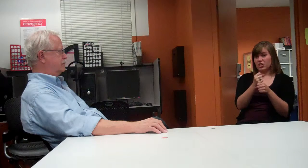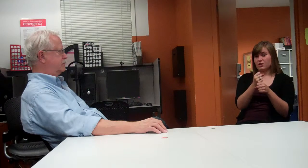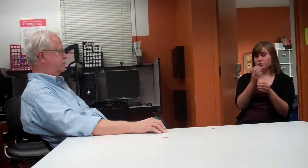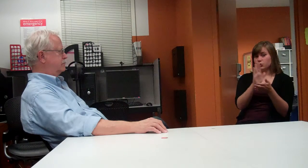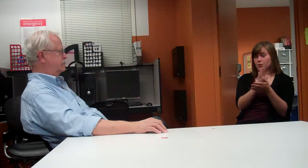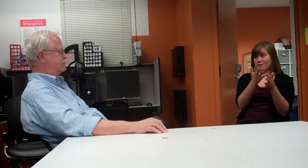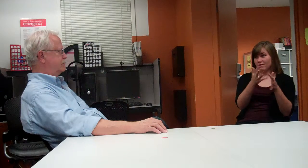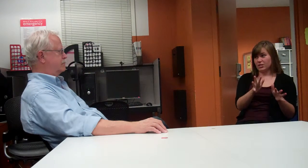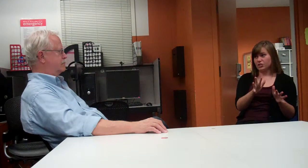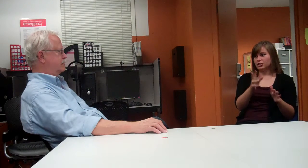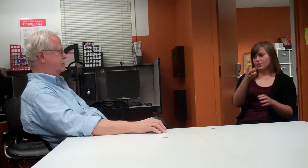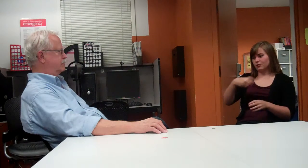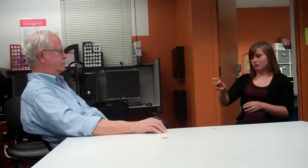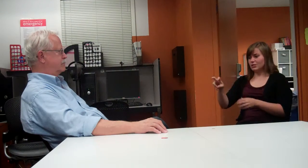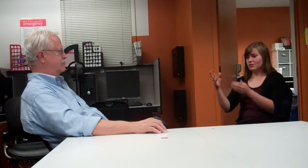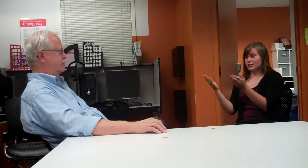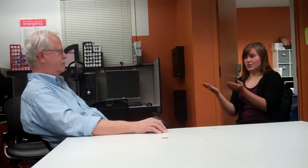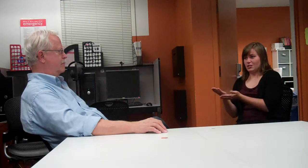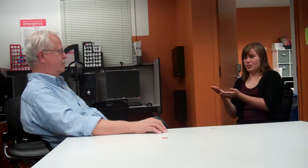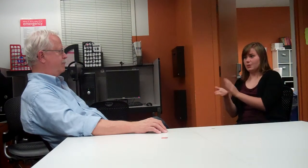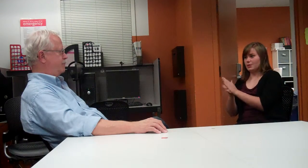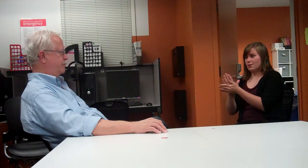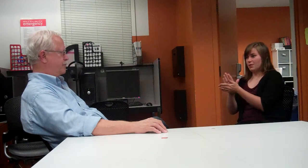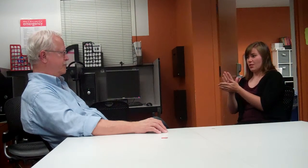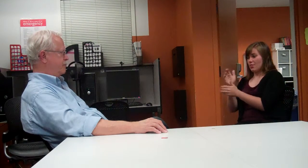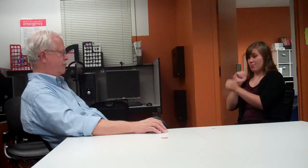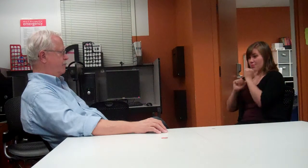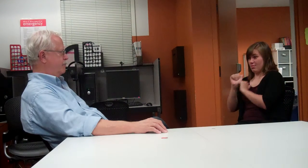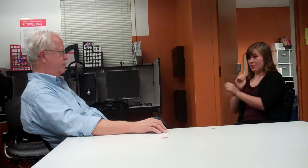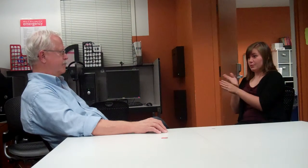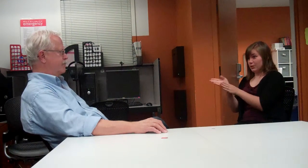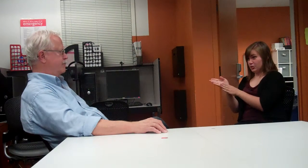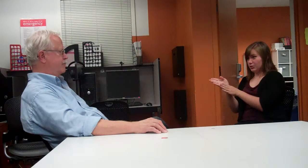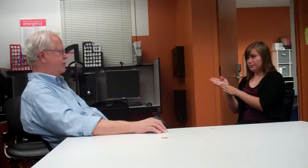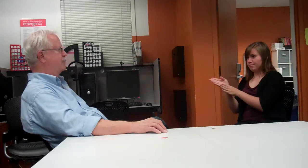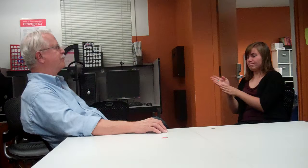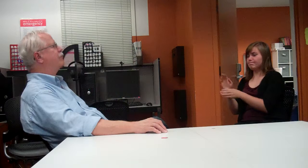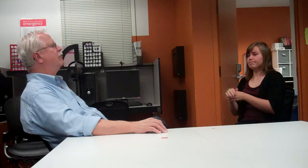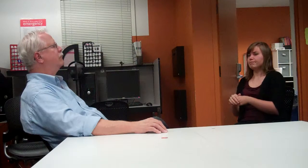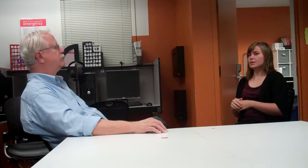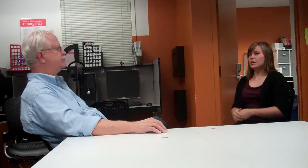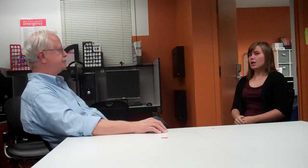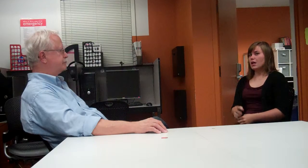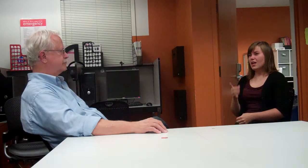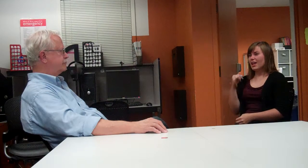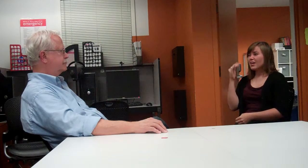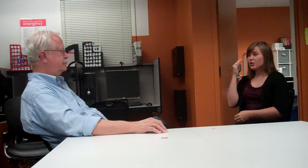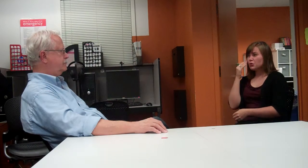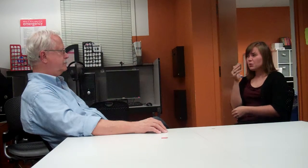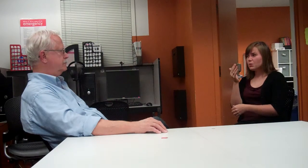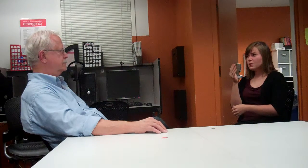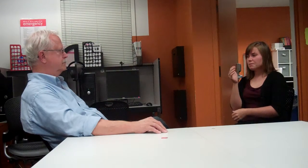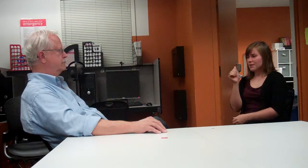to Columbia to be a theater major because I wanted to do musical theater. And I knew about ASL,